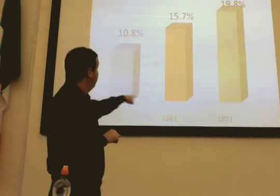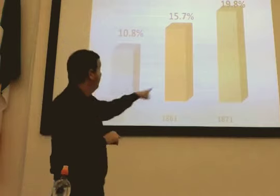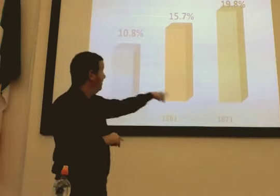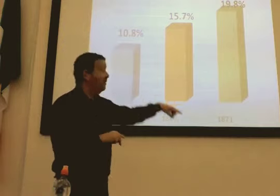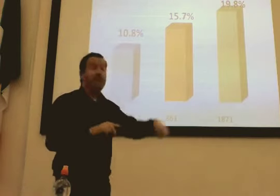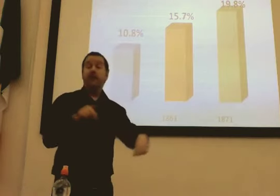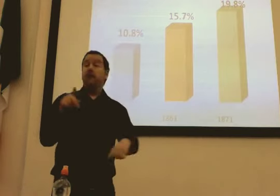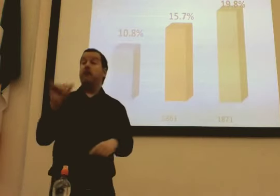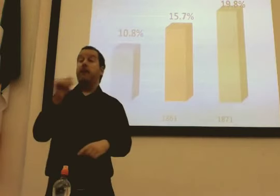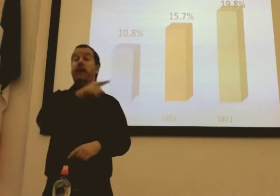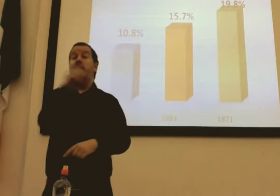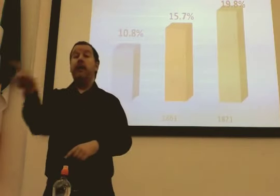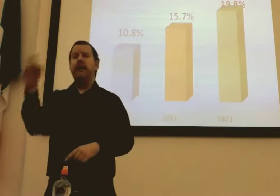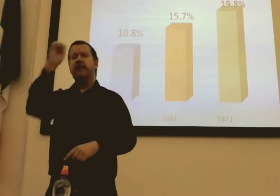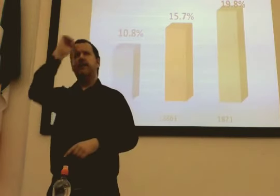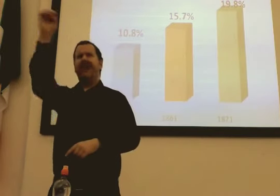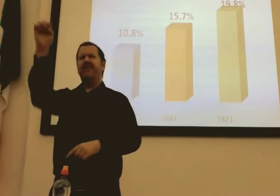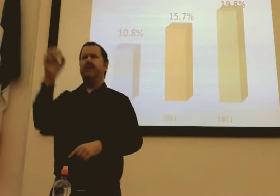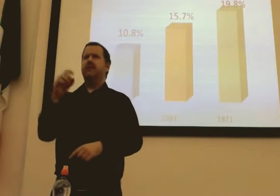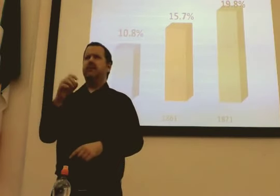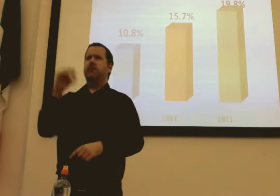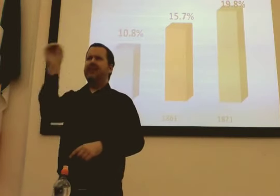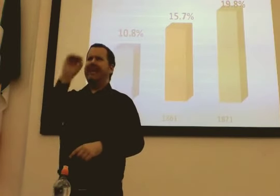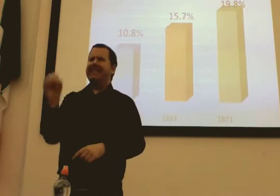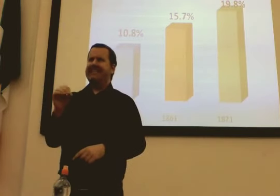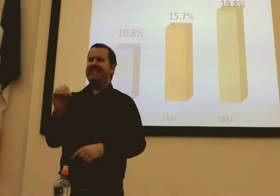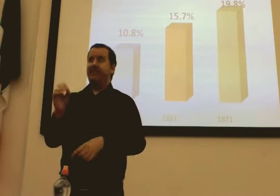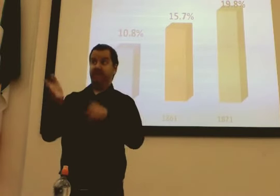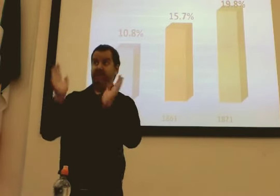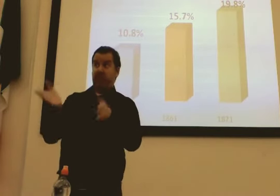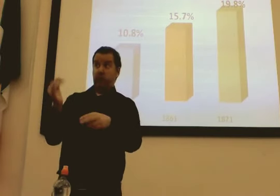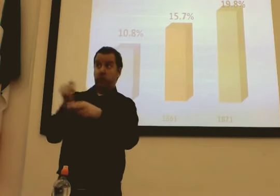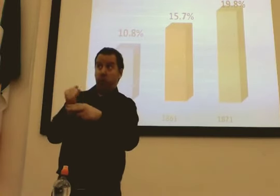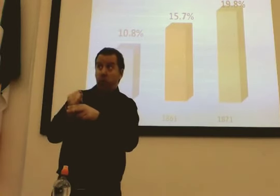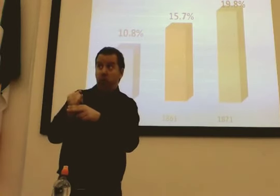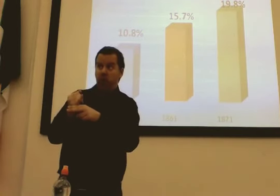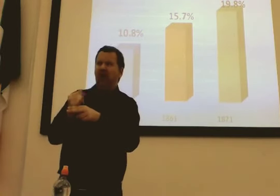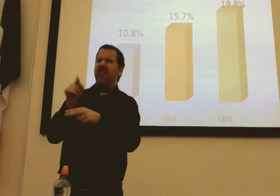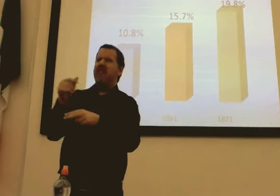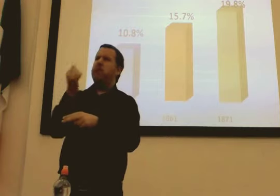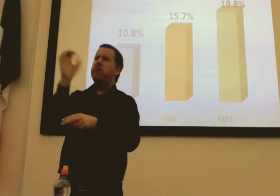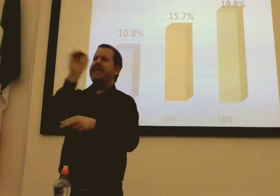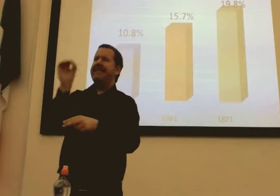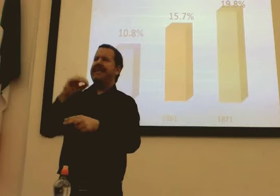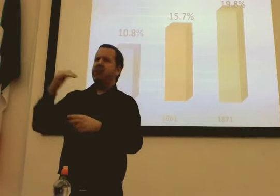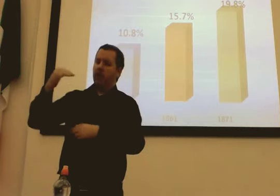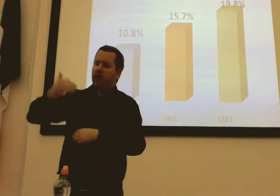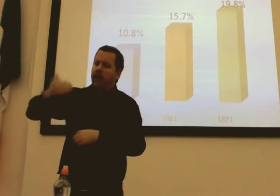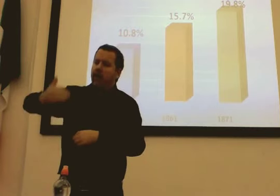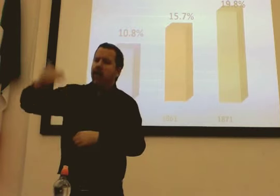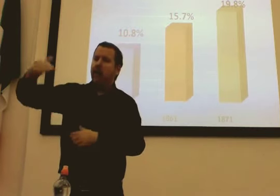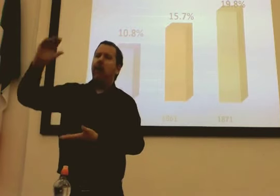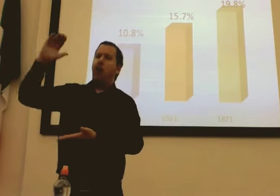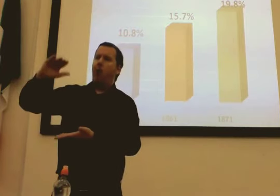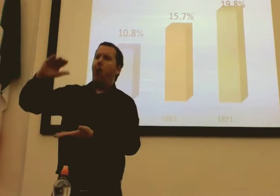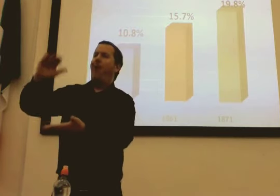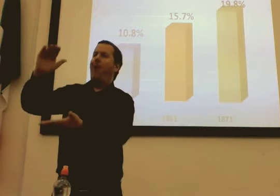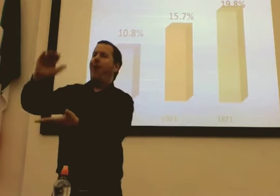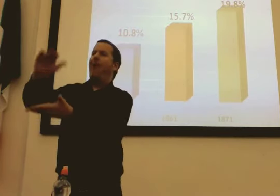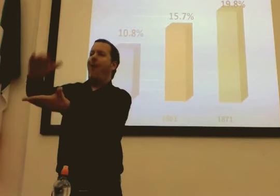shown here. So you probably expect that the percentage who've gone to school would be quite